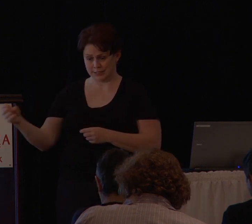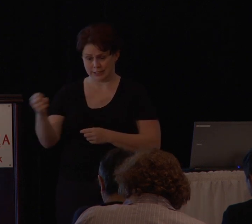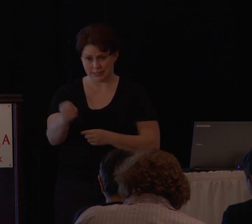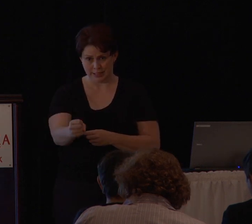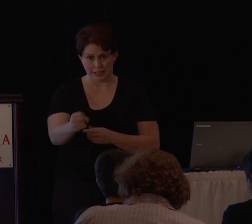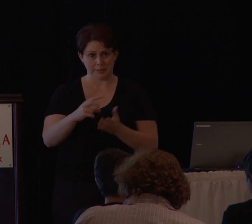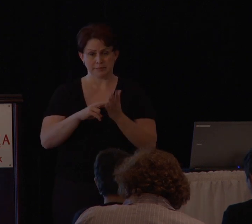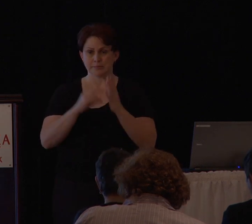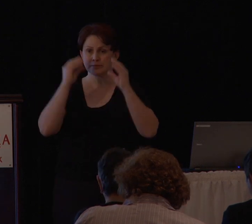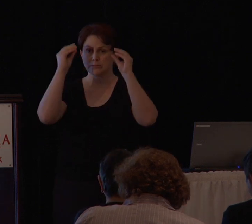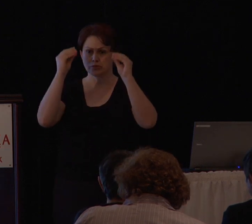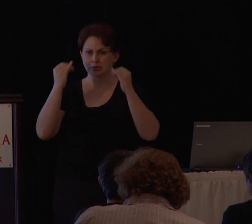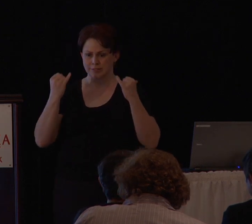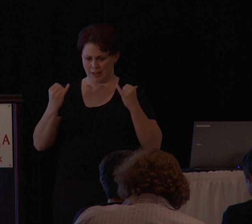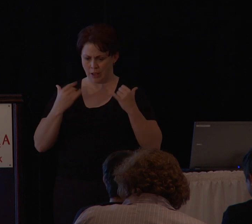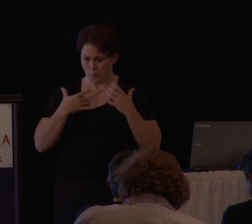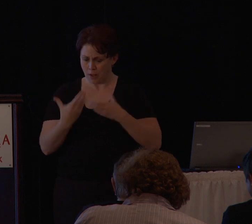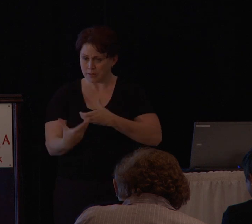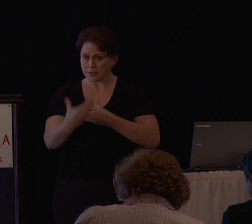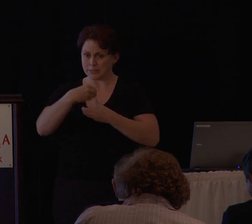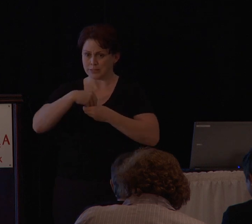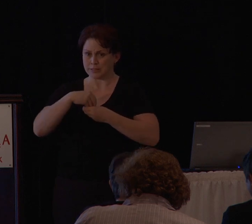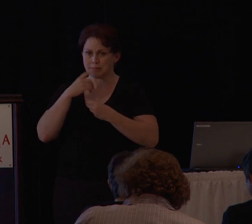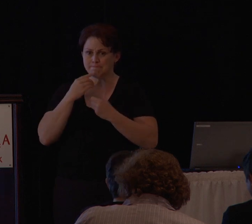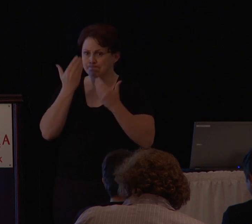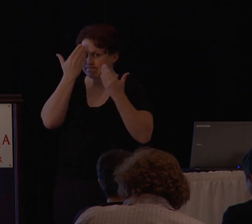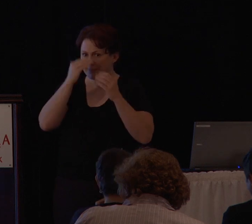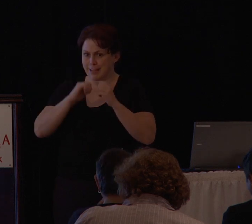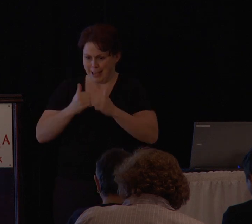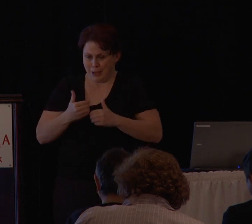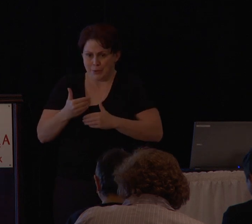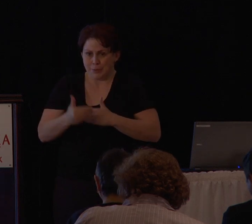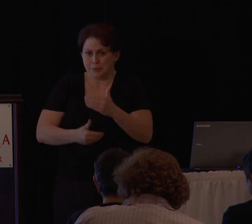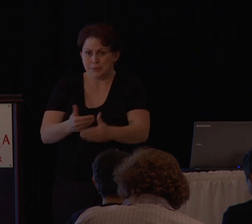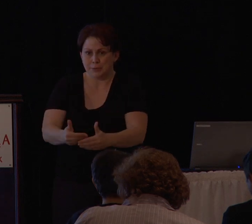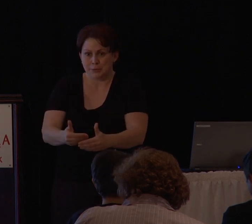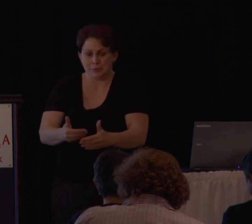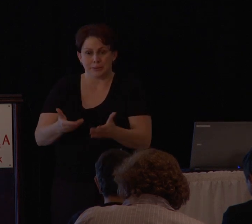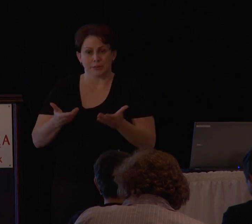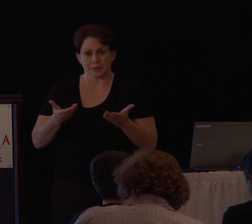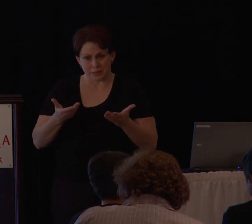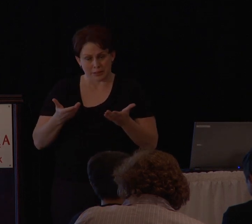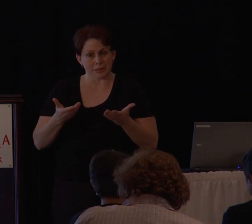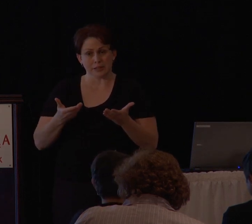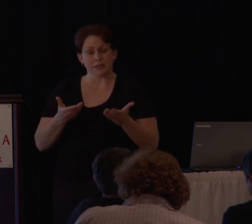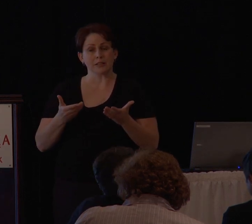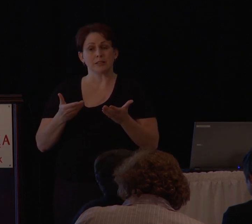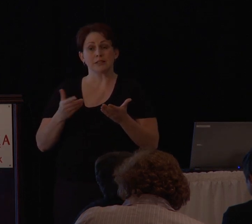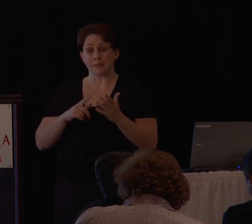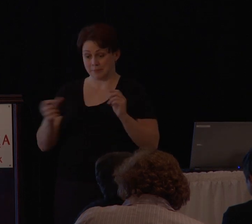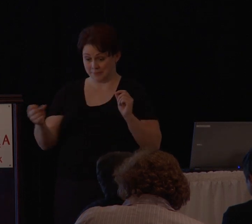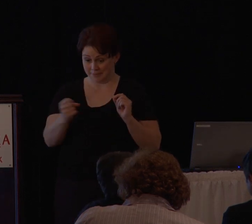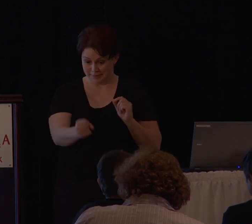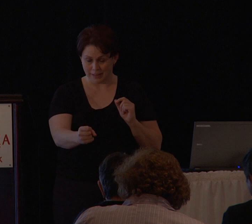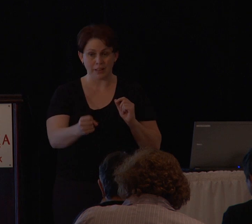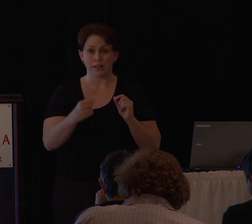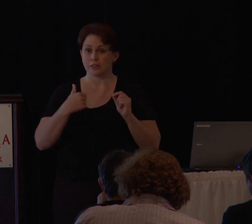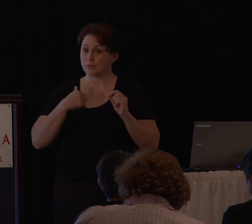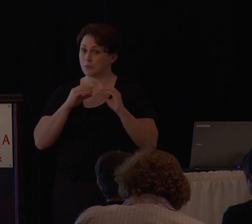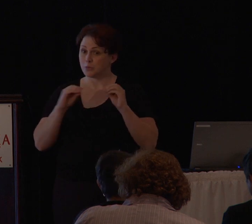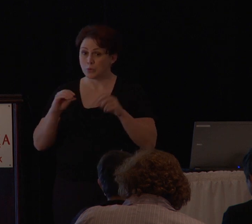task of how to include them effectively, often without clear guidelines or